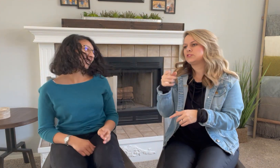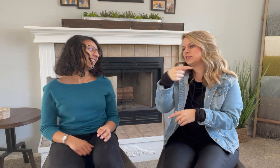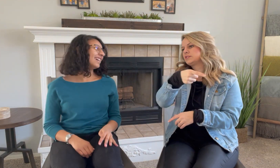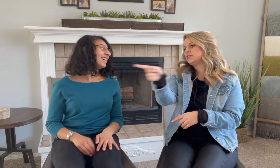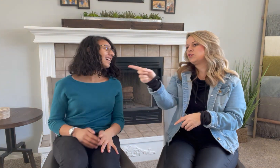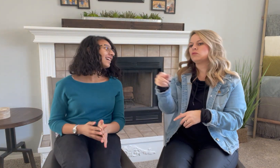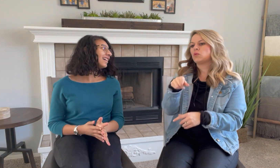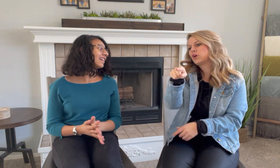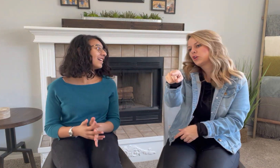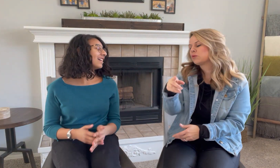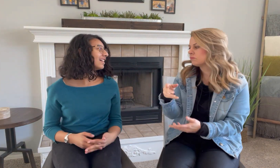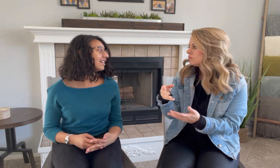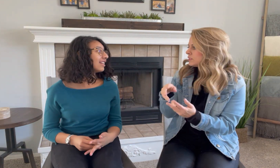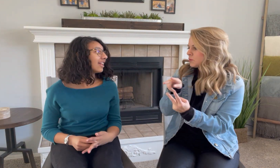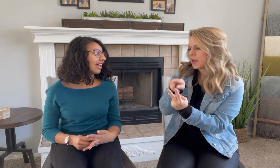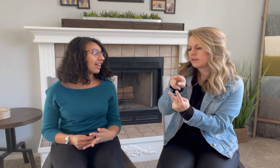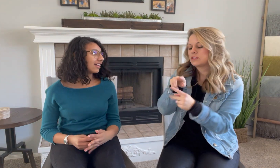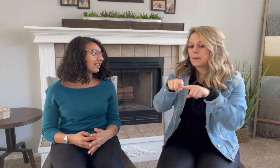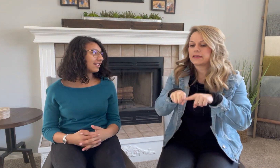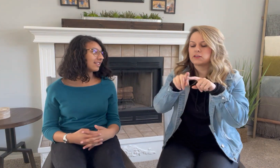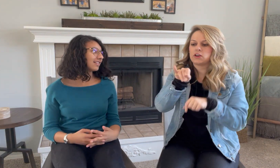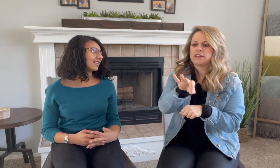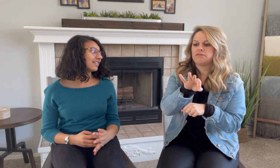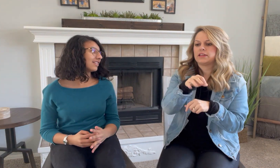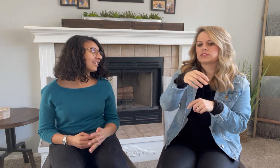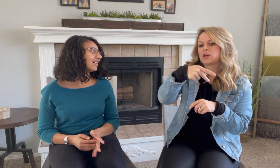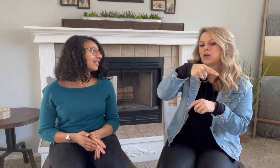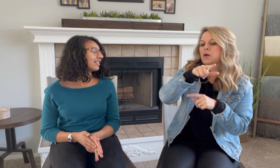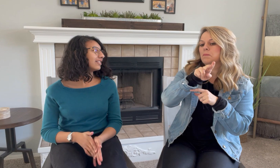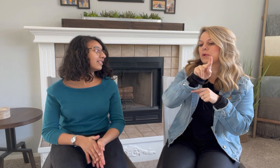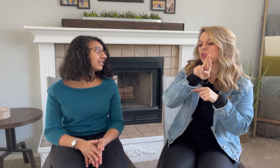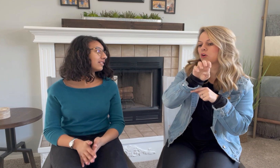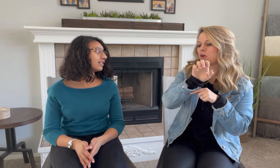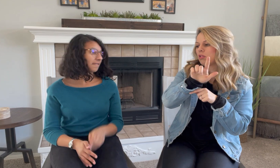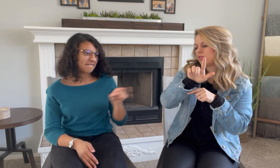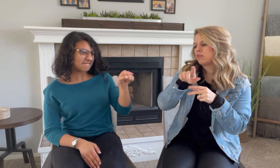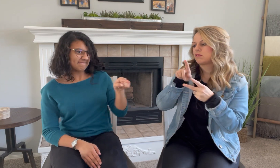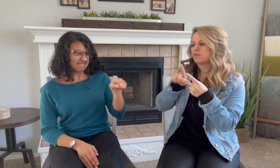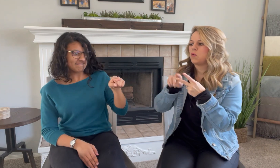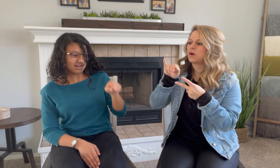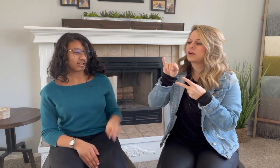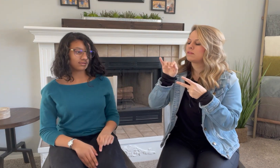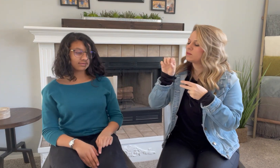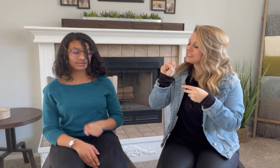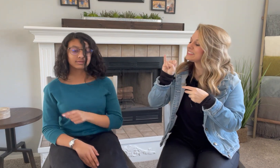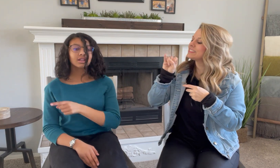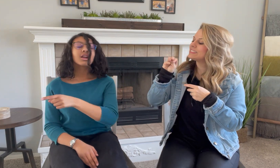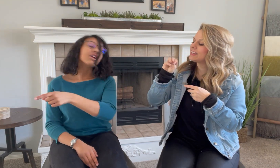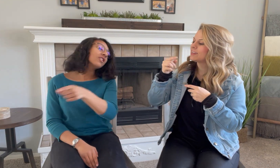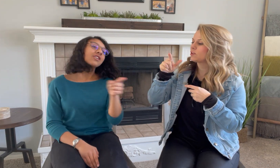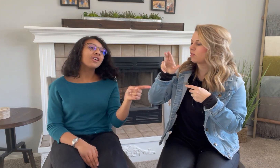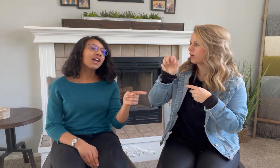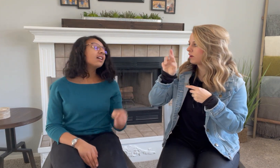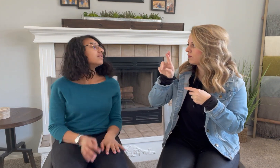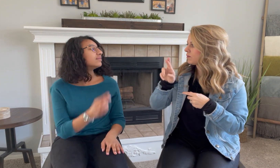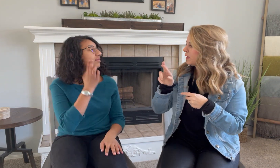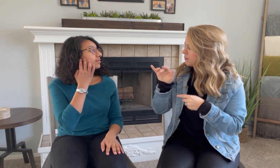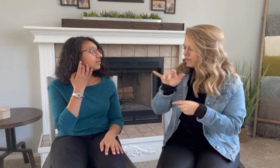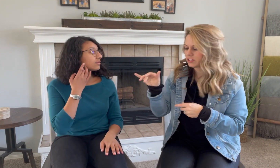just you or you, depending on if it's plural or singular. Man, my finger's